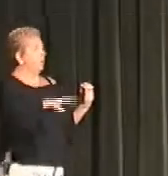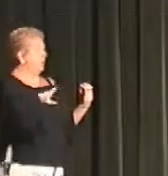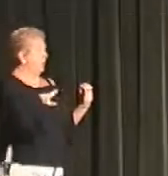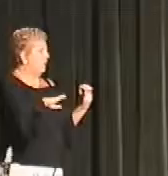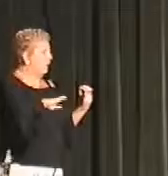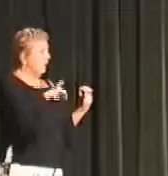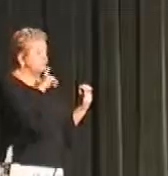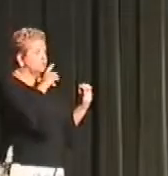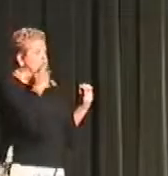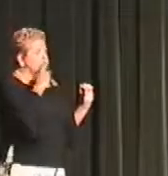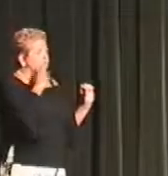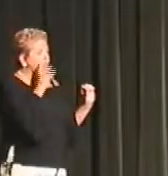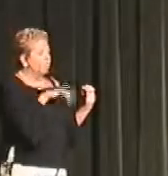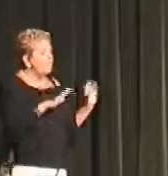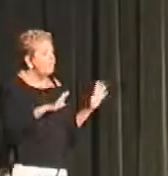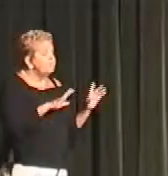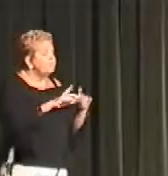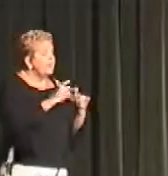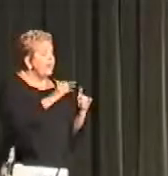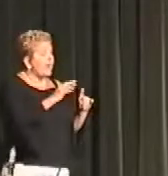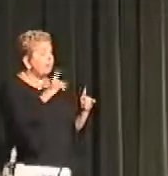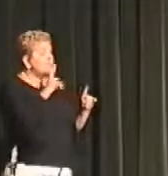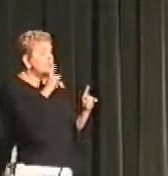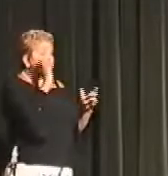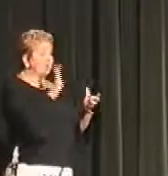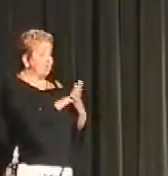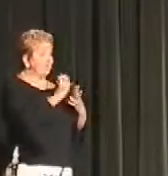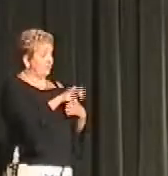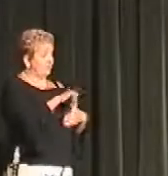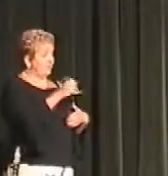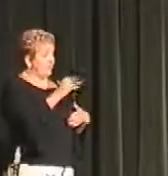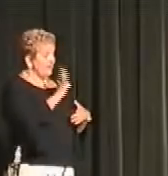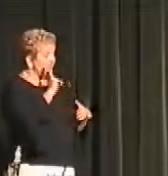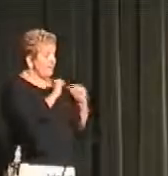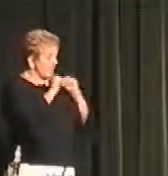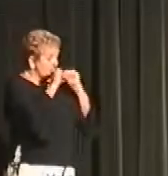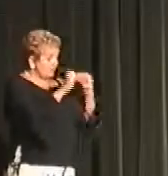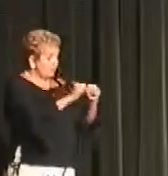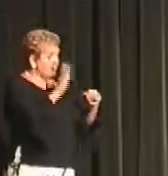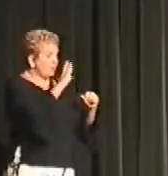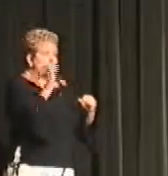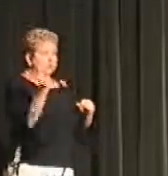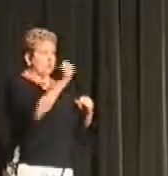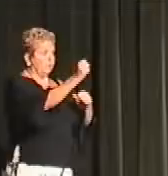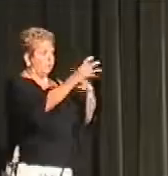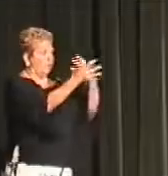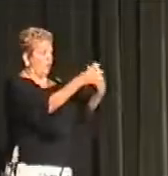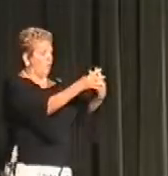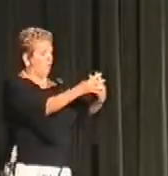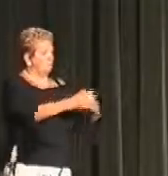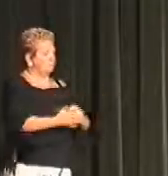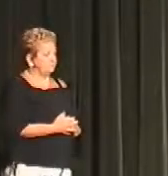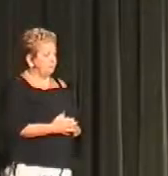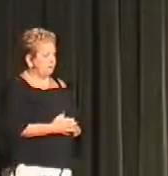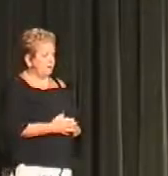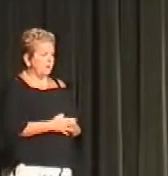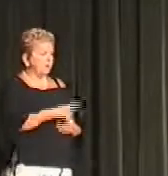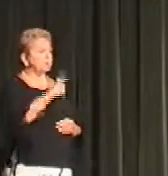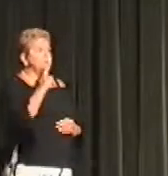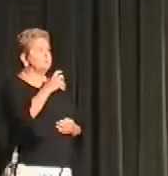I would have been locked up in some kind of an institution because I couldn't take it out there. It was just way too painful for me. I grew up in